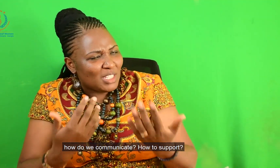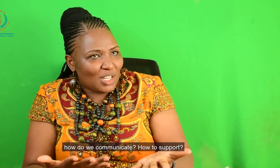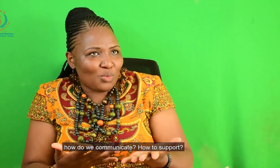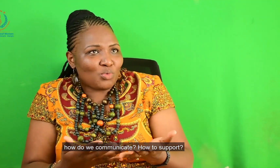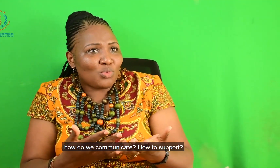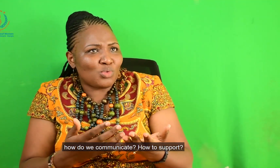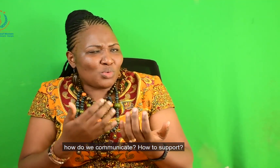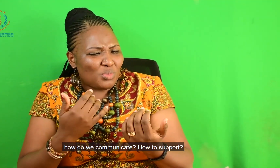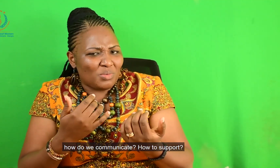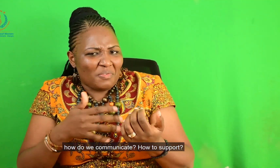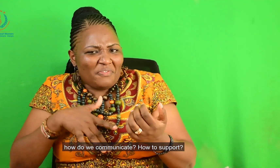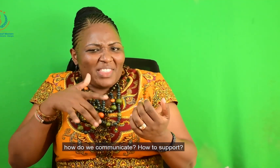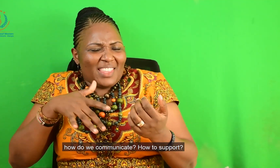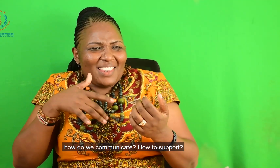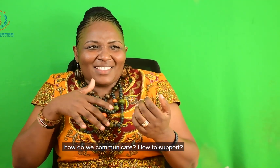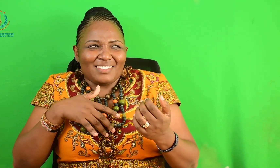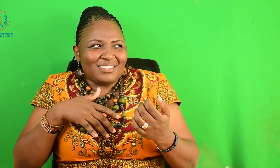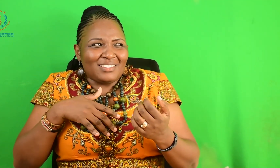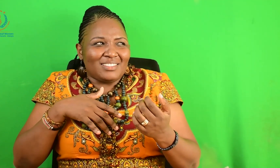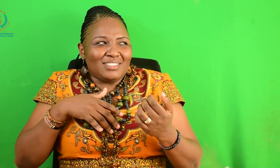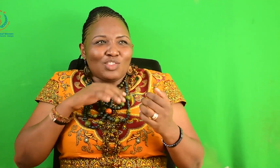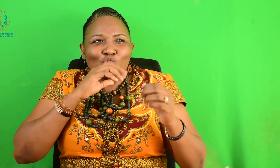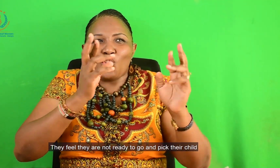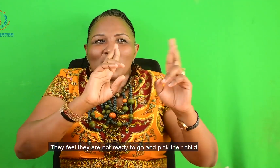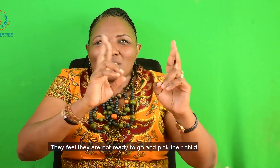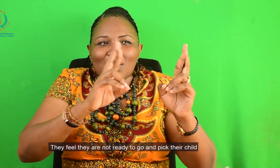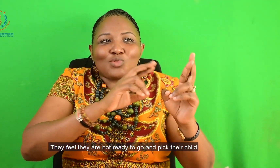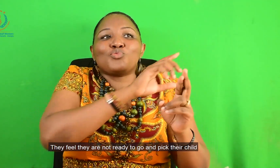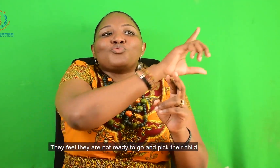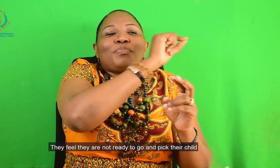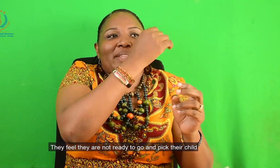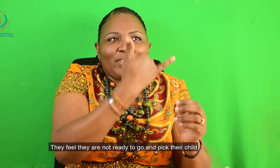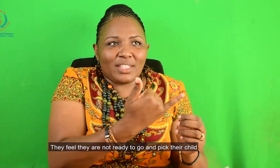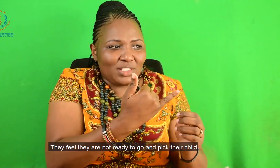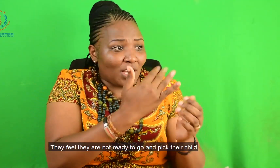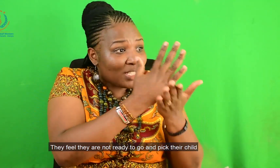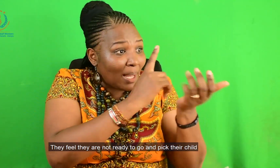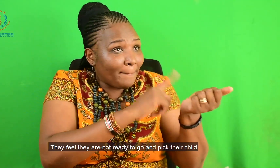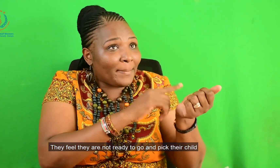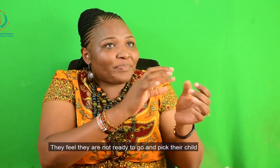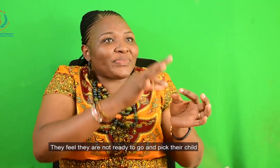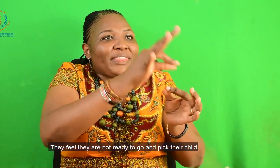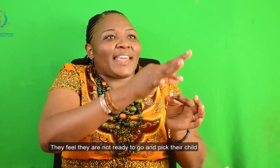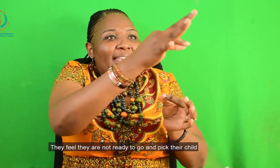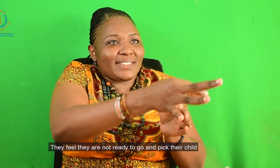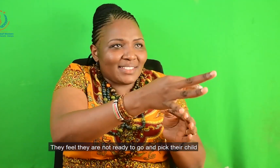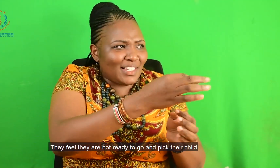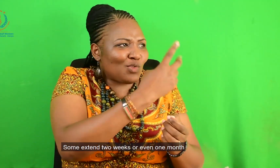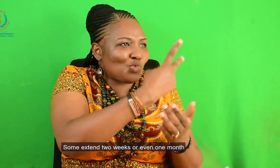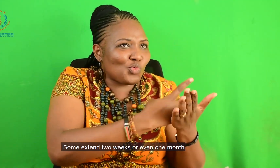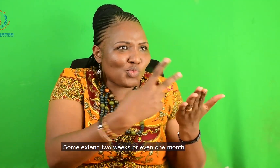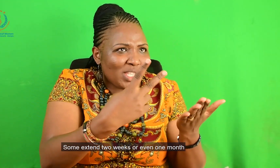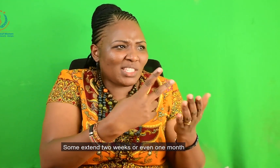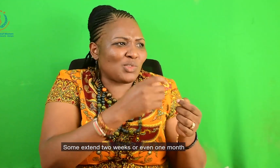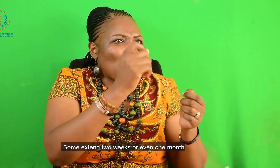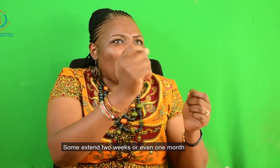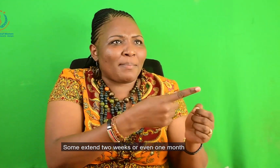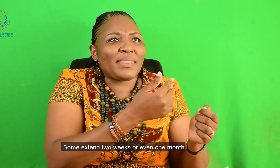How do we support? They feel they're not ready to go back and pick their child. Some extend 2 weeks or